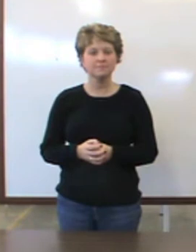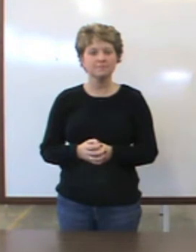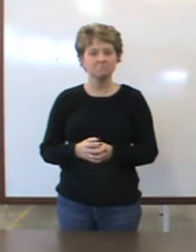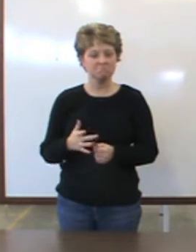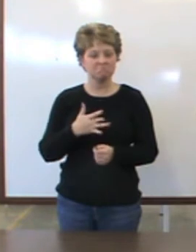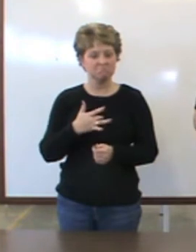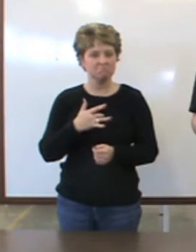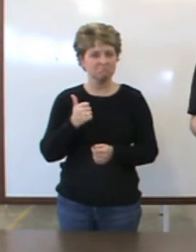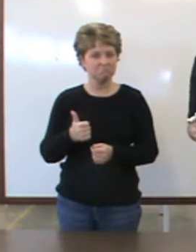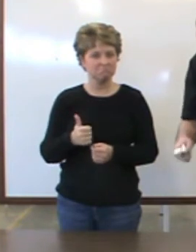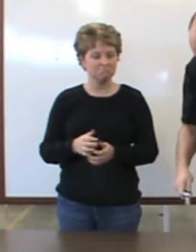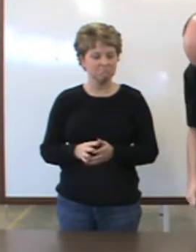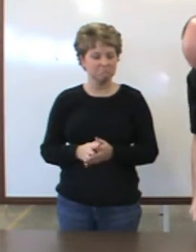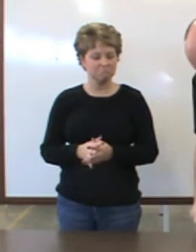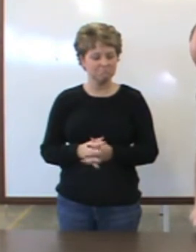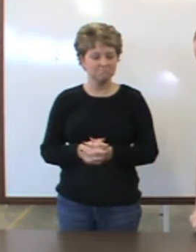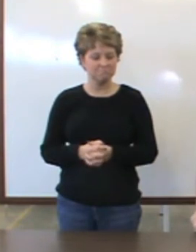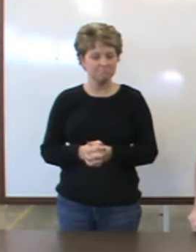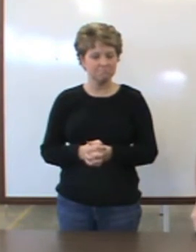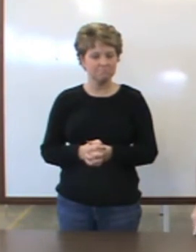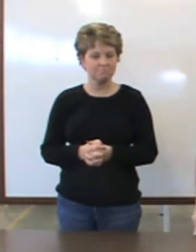That feels good.